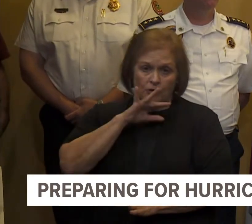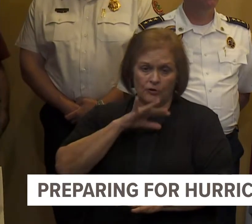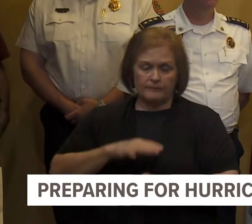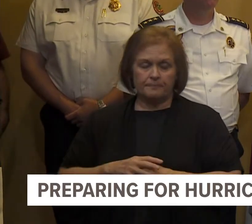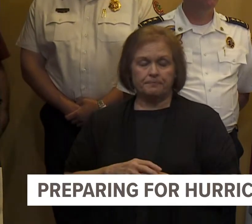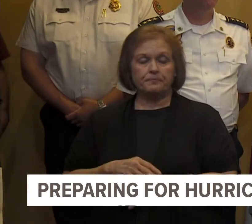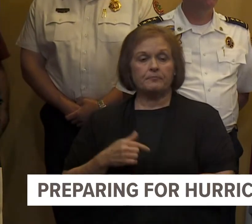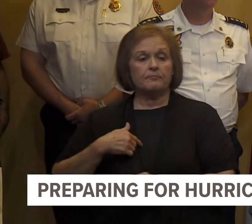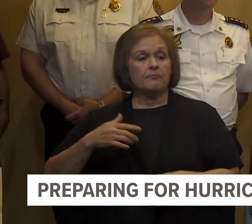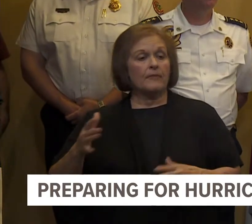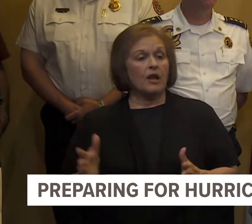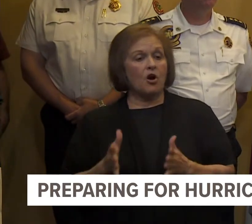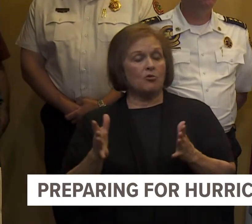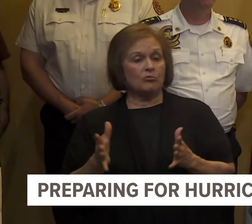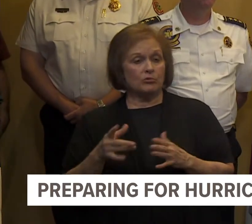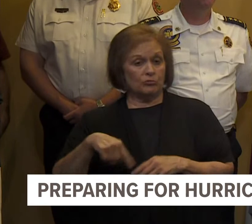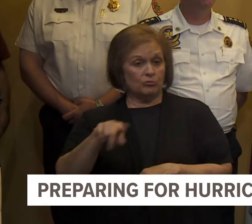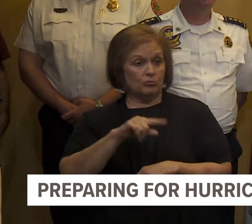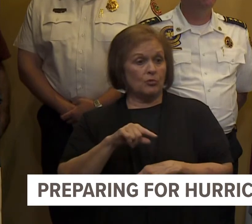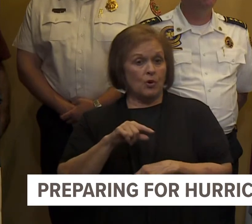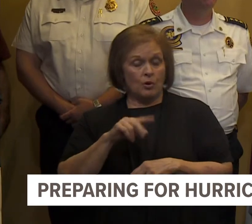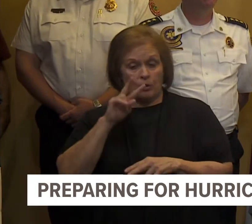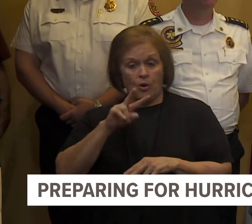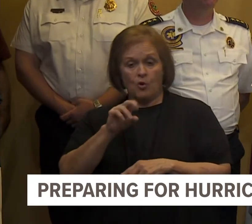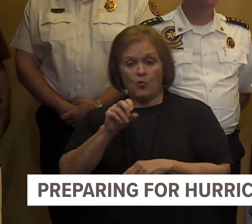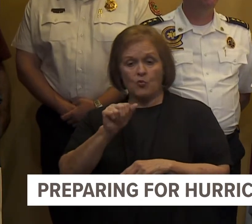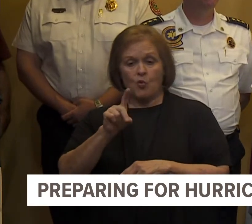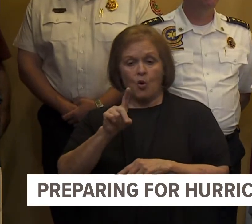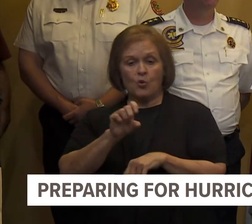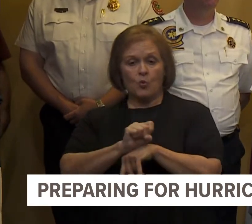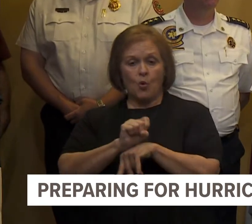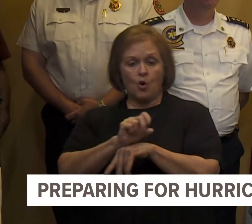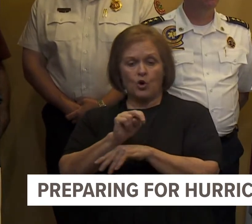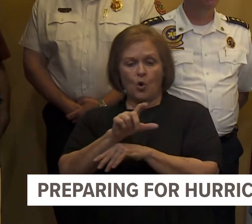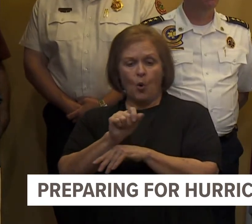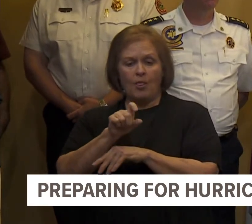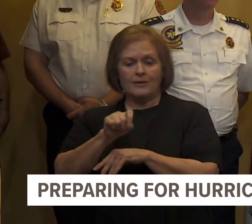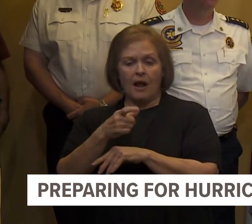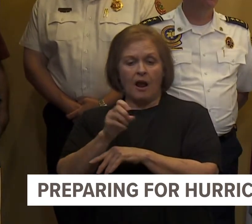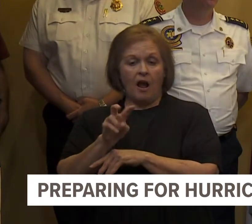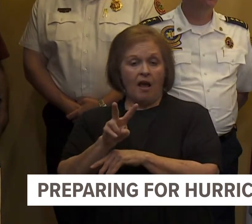encourage the residents to go to